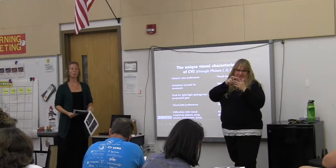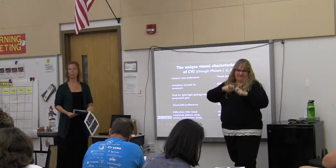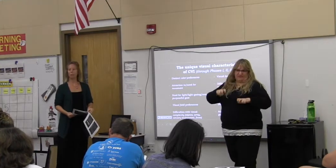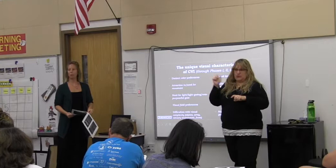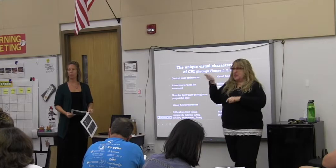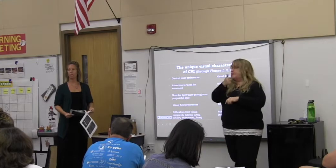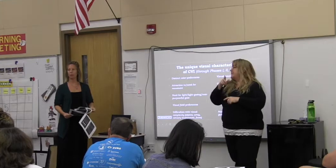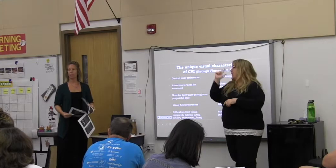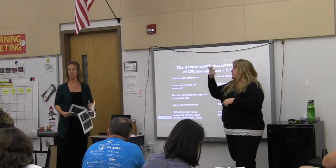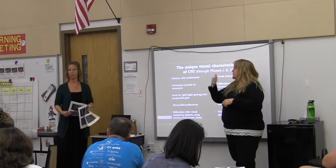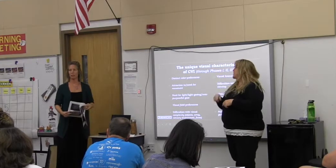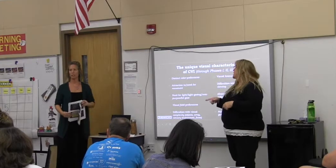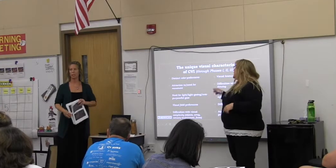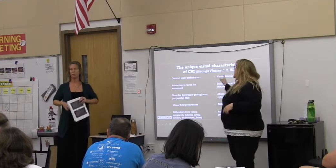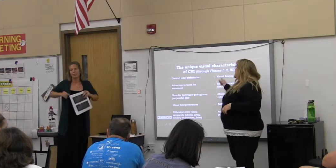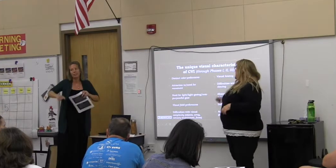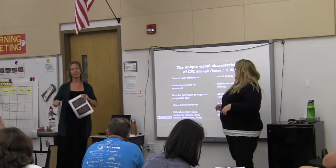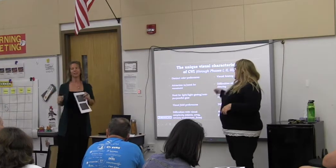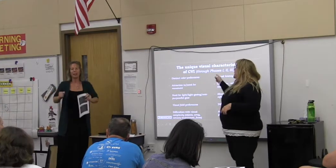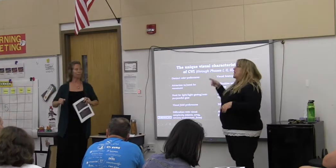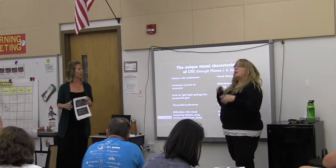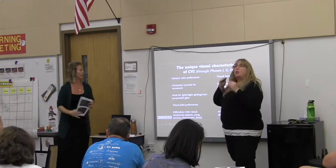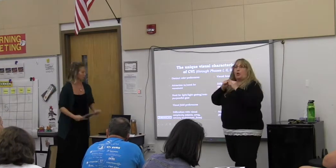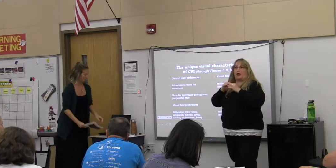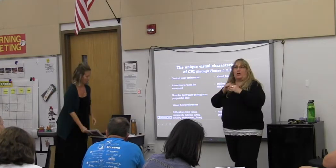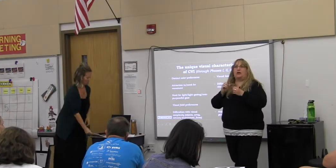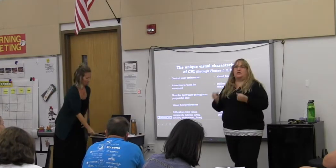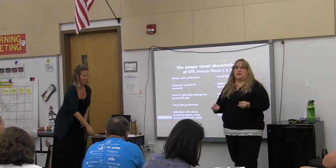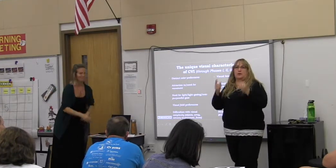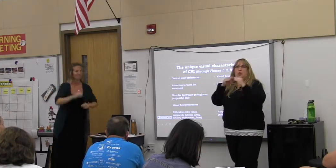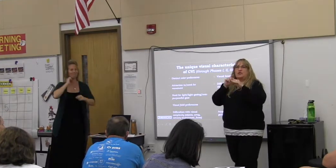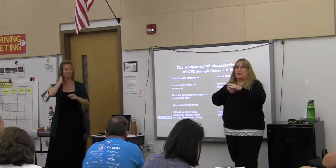This is going to be one that we're going to spend a little bit of time on, so get ready.